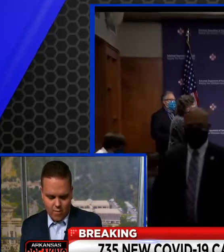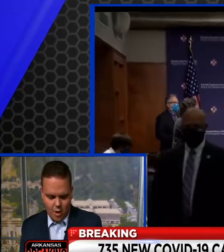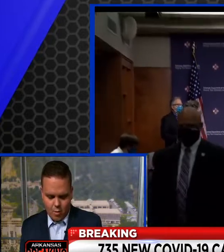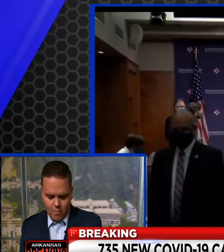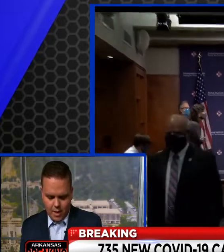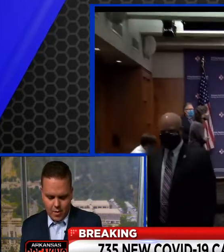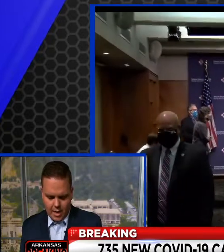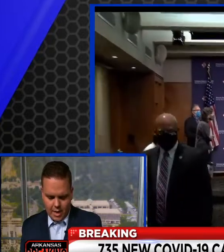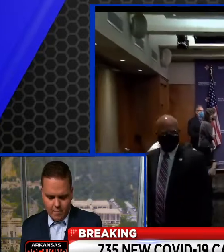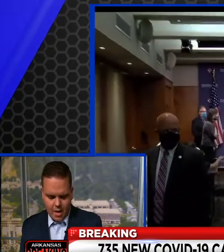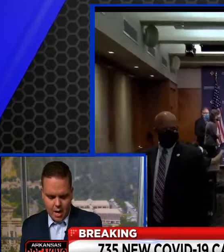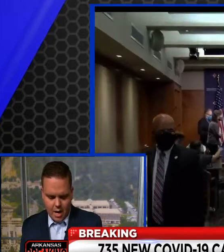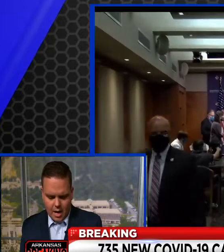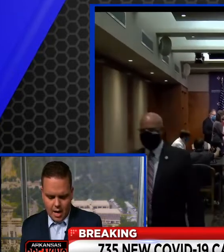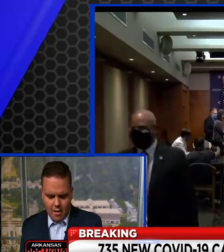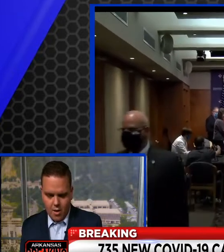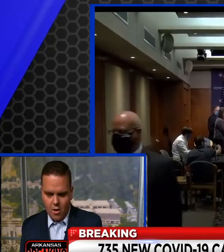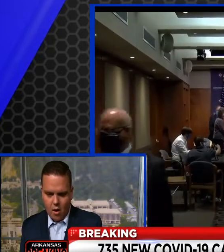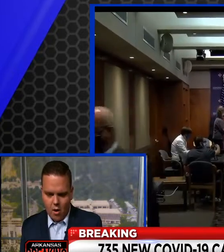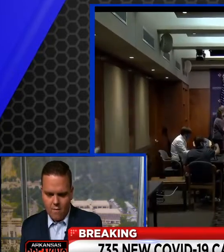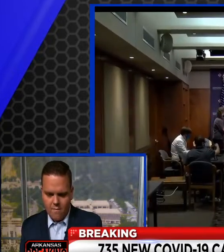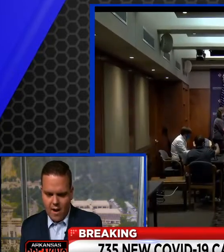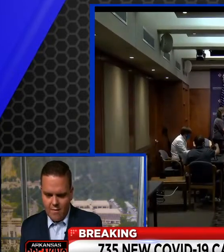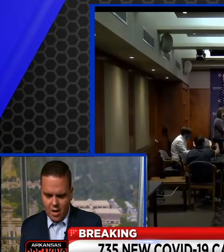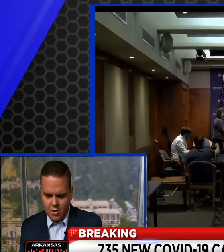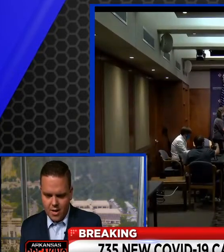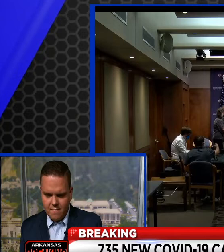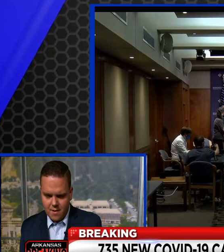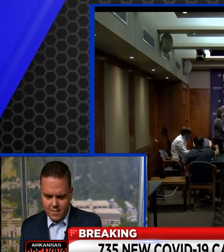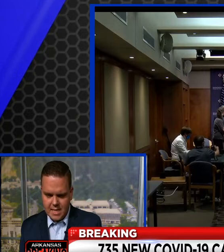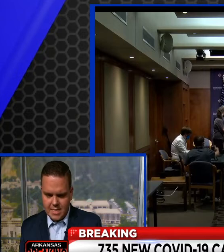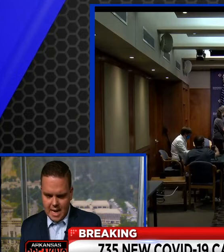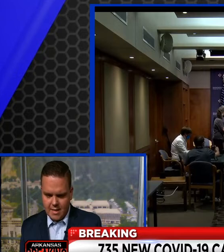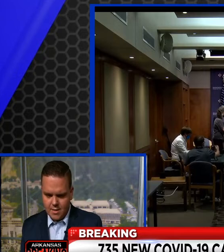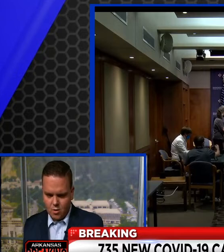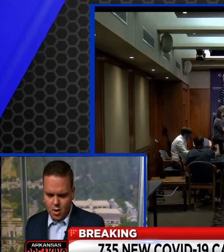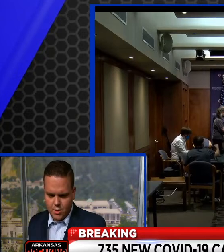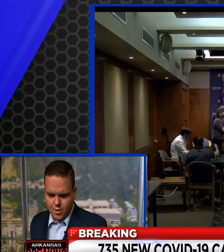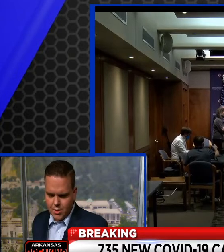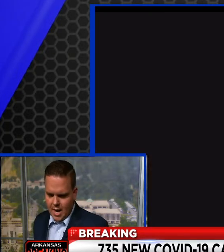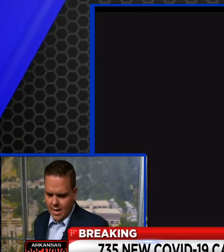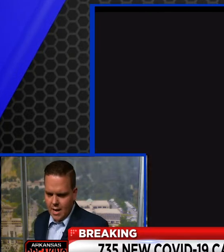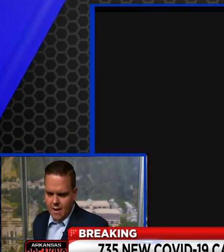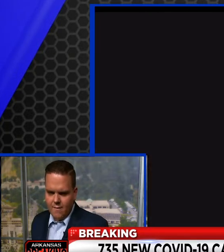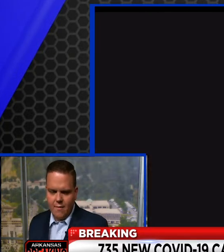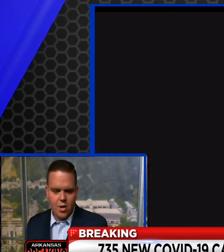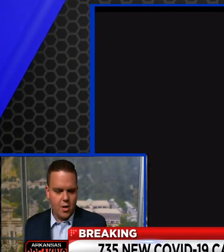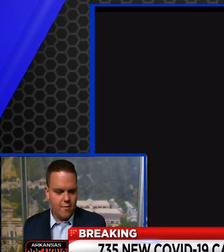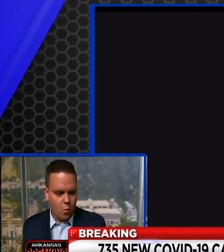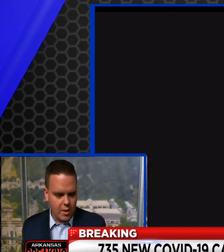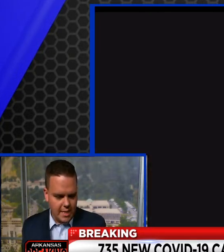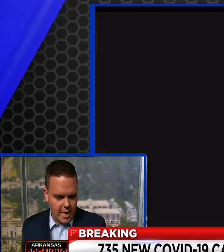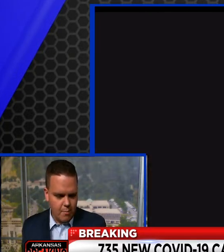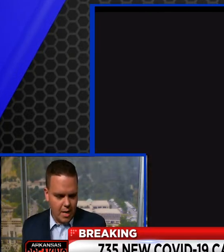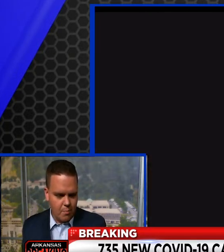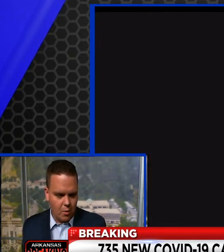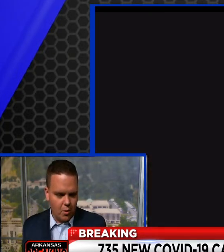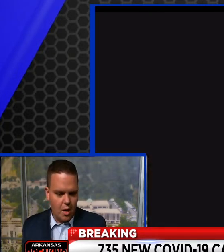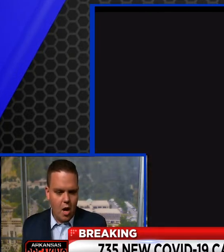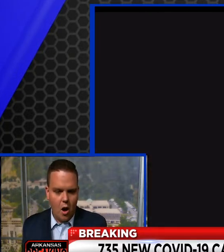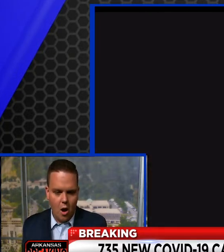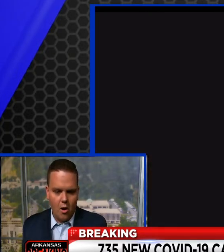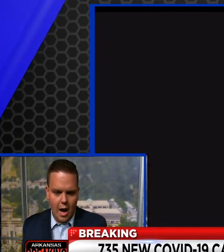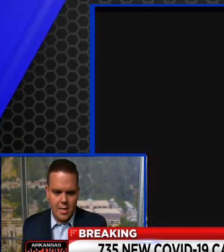the 24-hour period, and there are 515 deaths across the state. 514